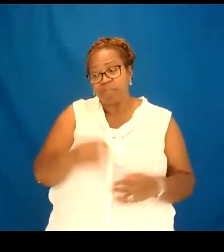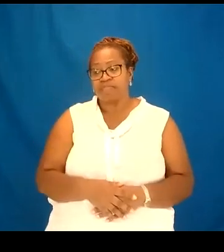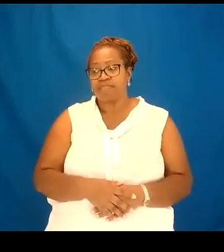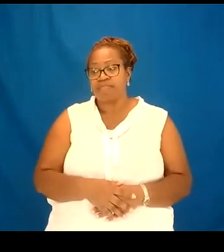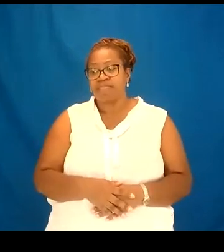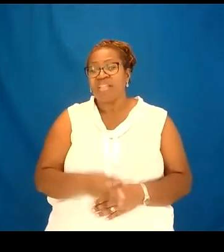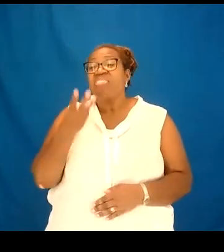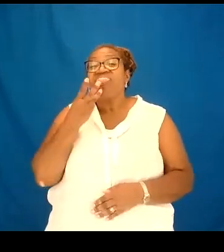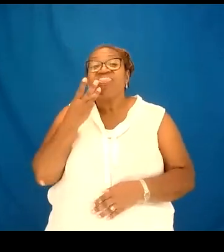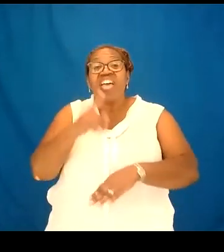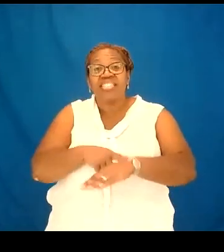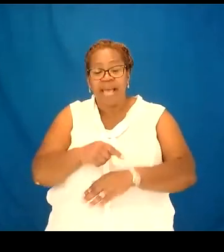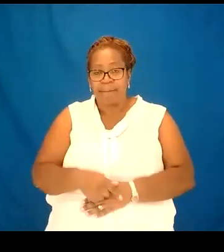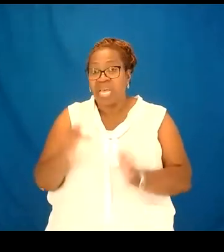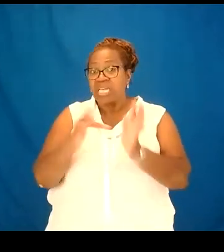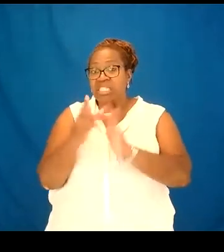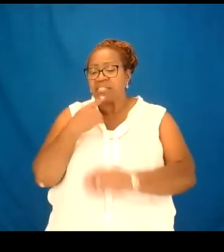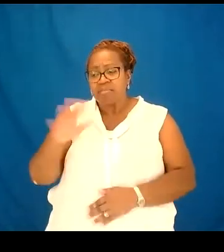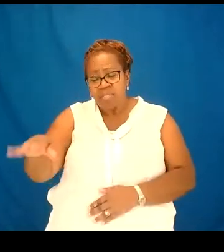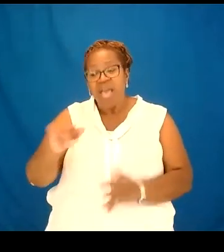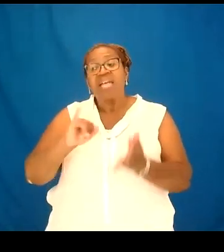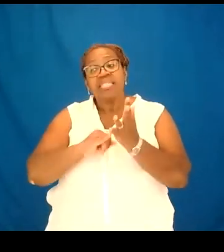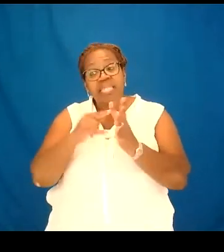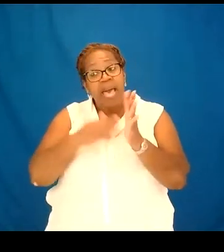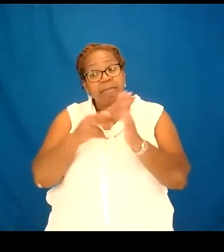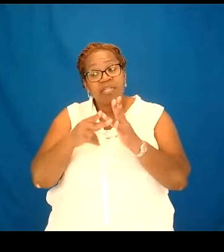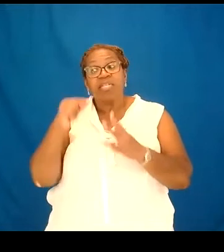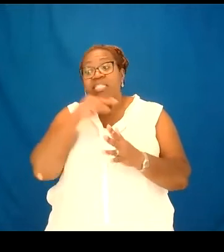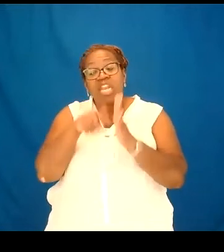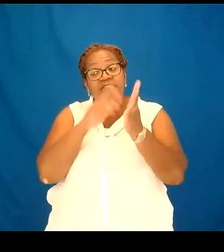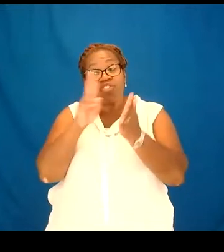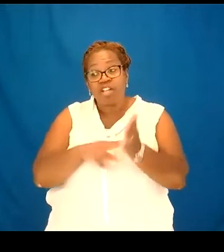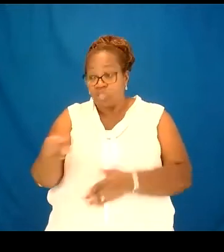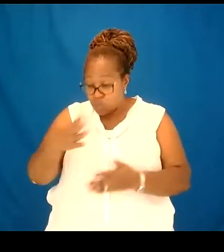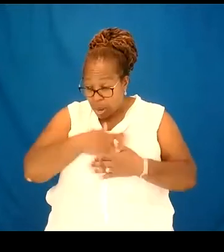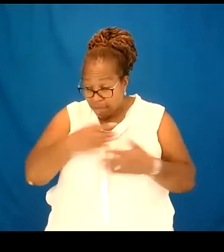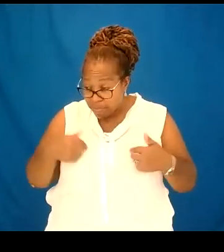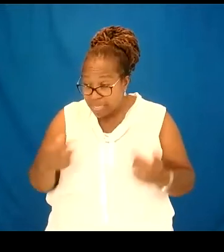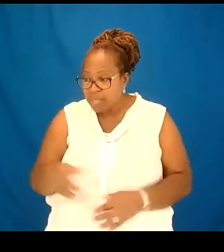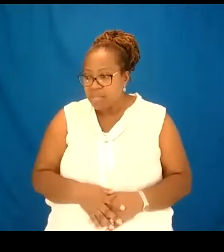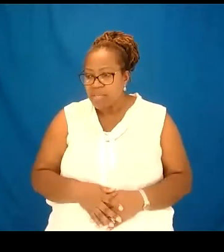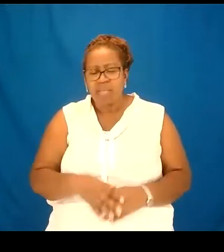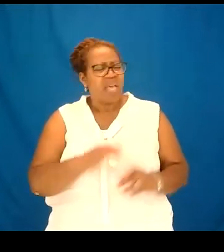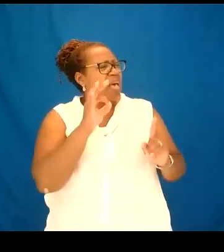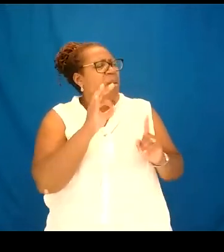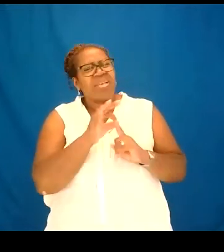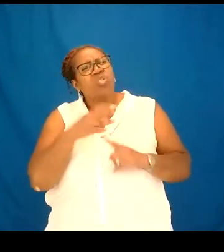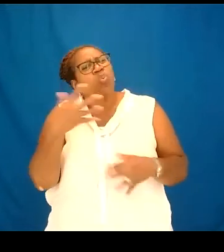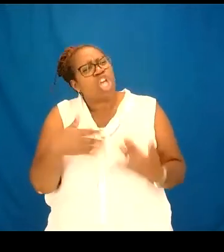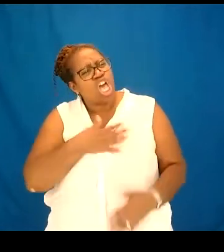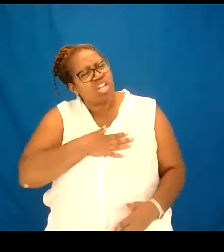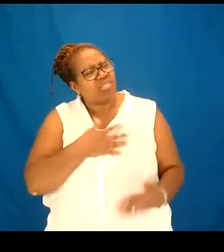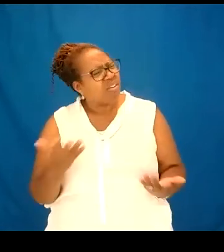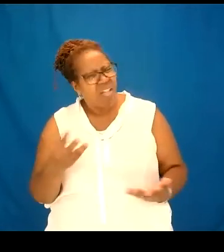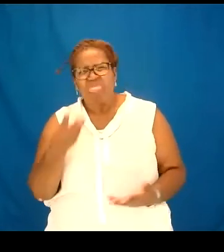The third time he said to him, "Simon, son of John, do you love me?" Peter was hurt because Jesus asked him